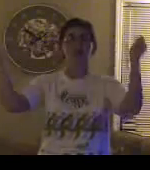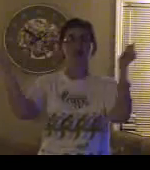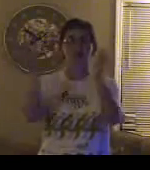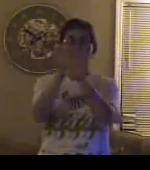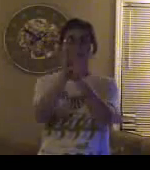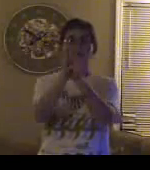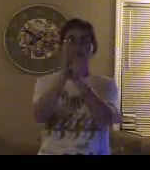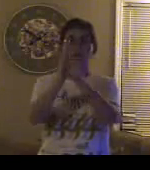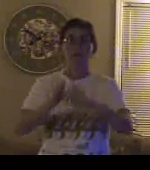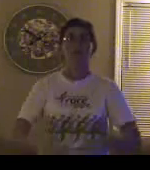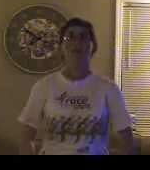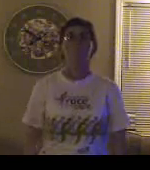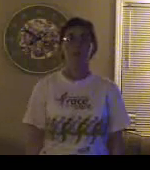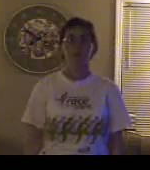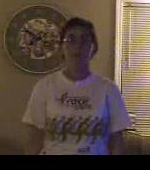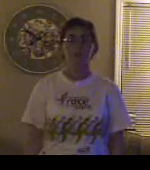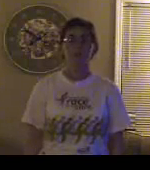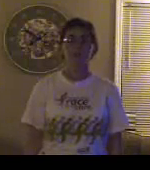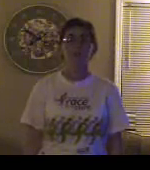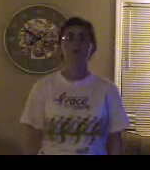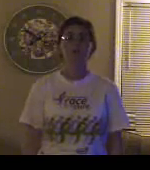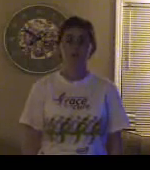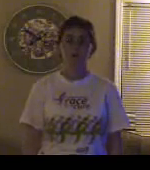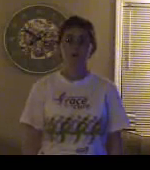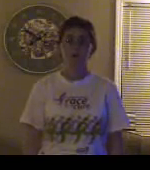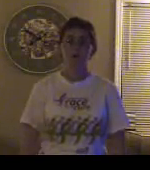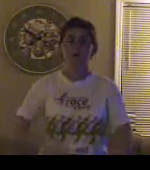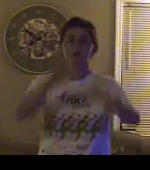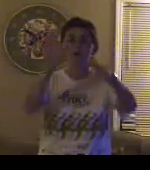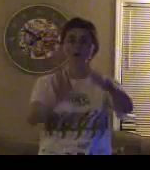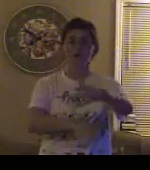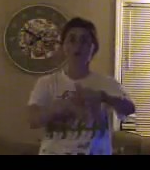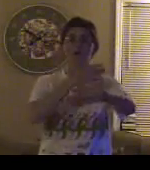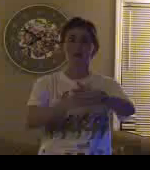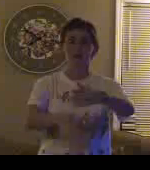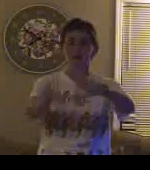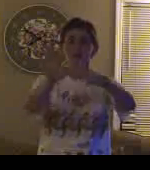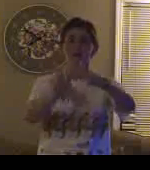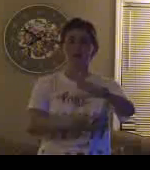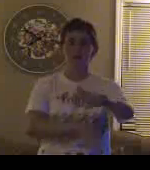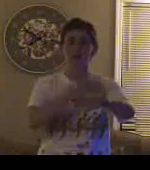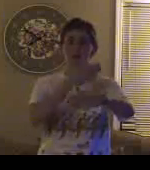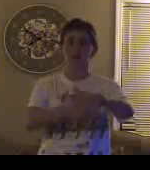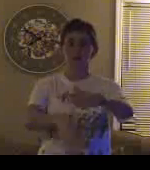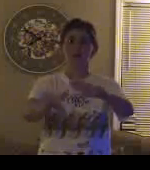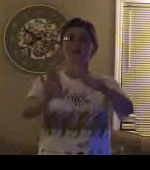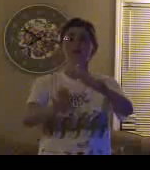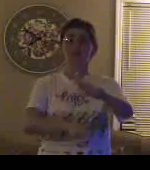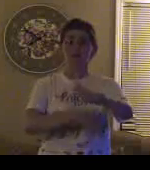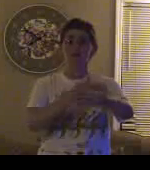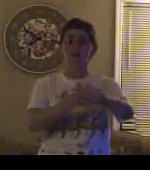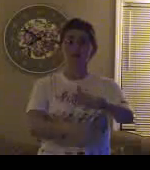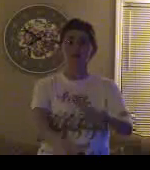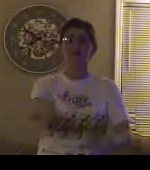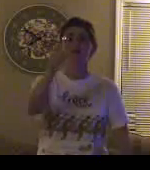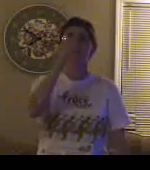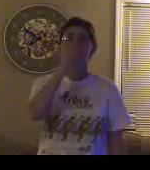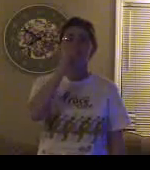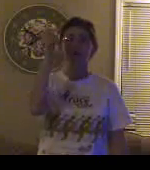our homes. For the rain that brings a harvest and the